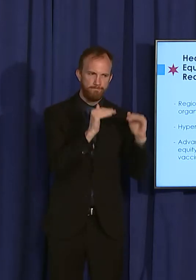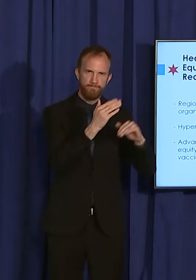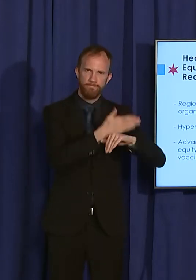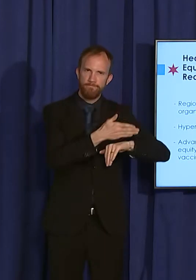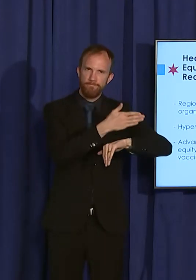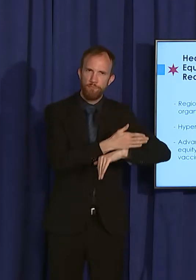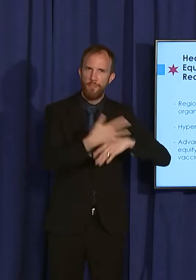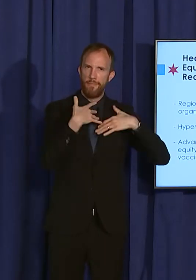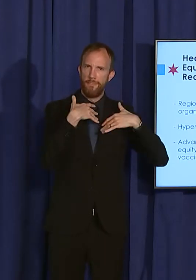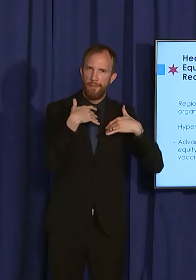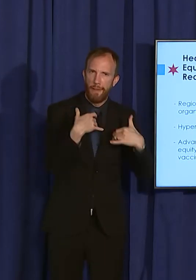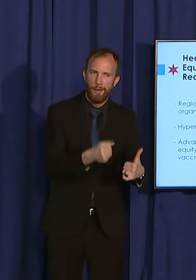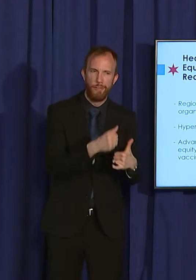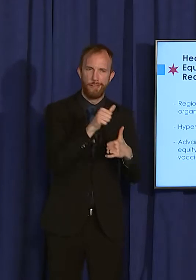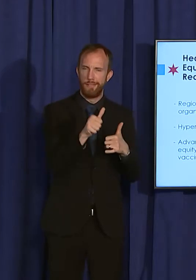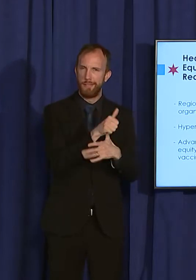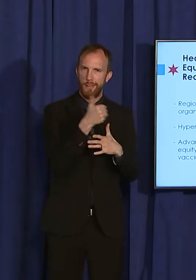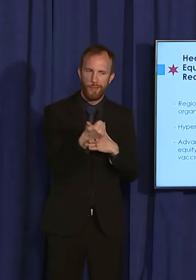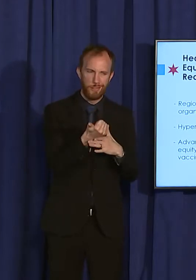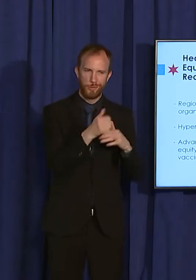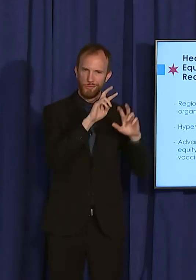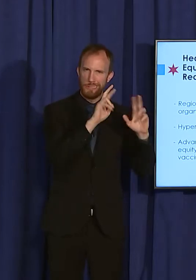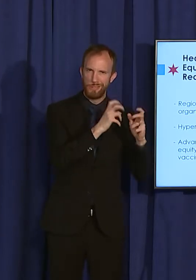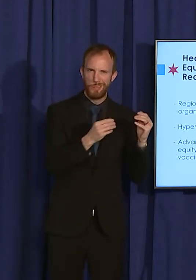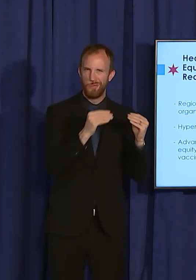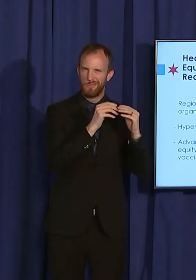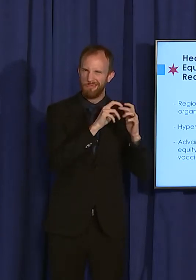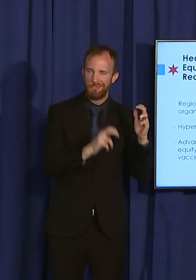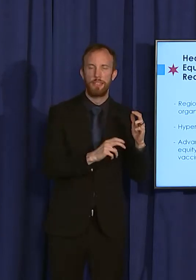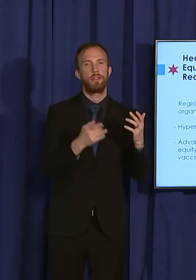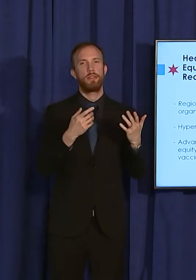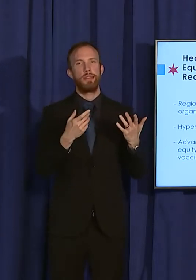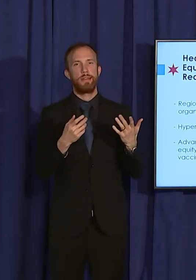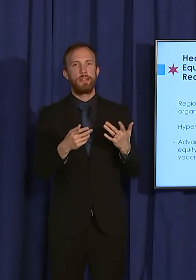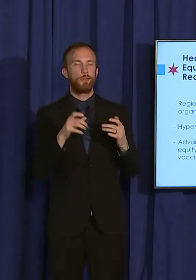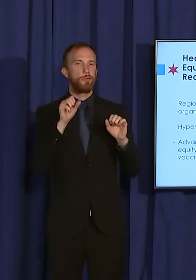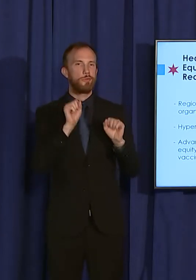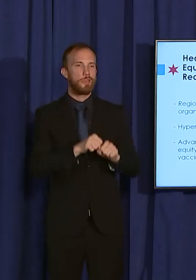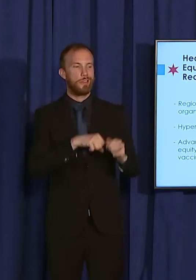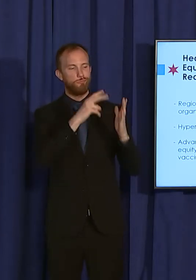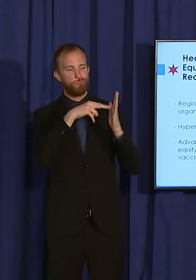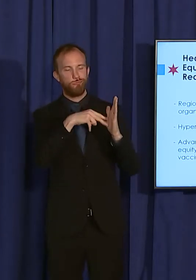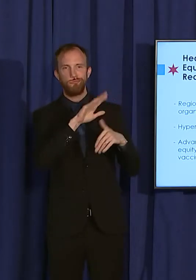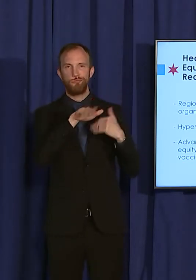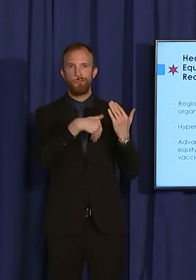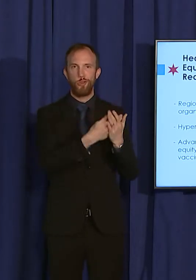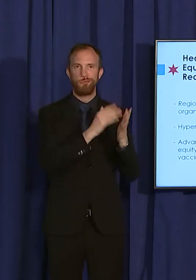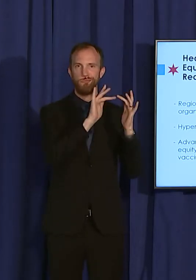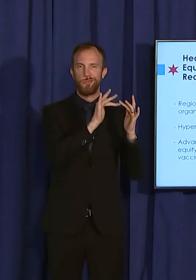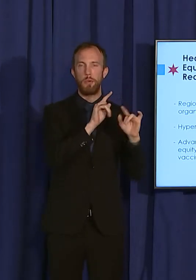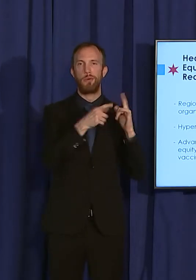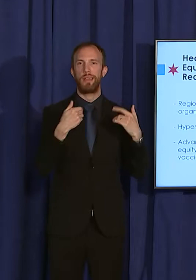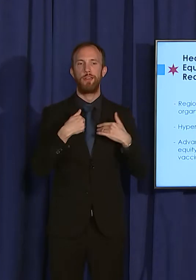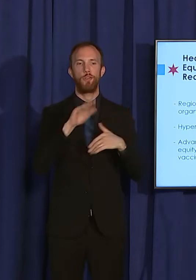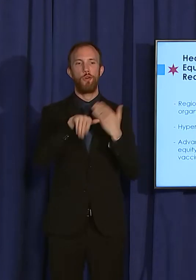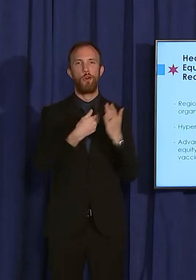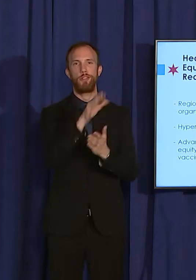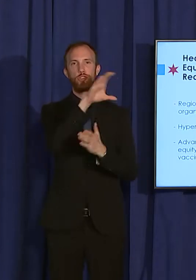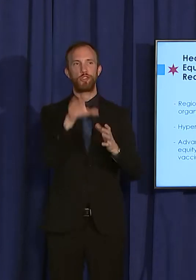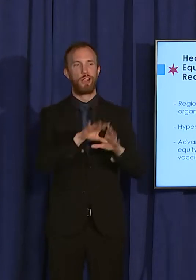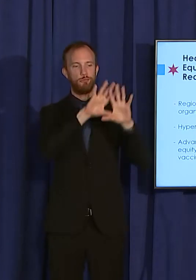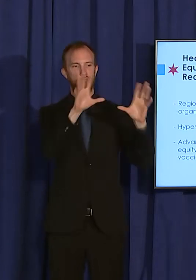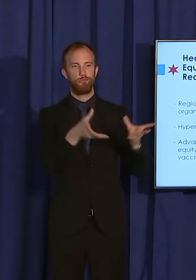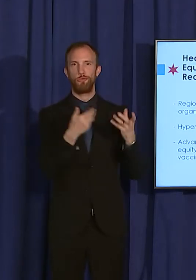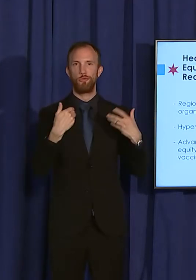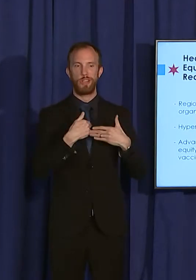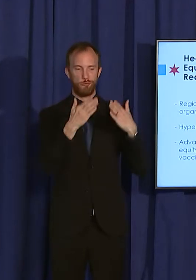targeted vaccine outreach. So you can read more about this online, but the whole city of Chicago has been divided into 6 zones. We've used the